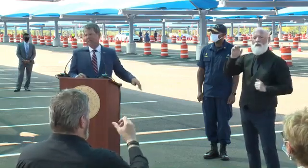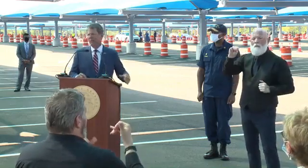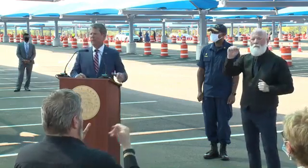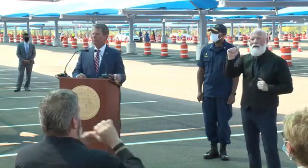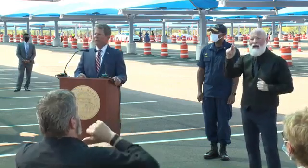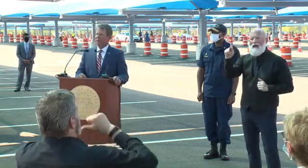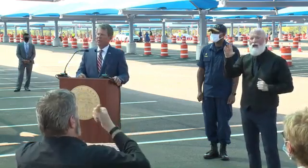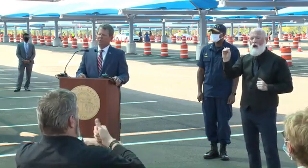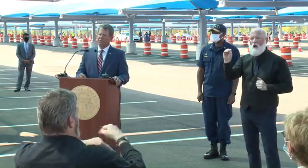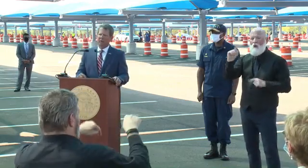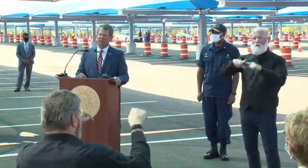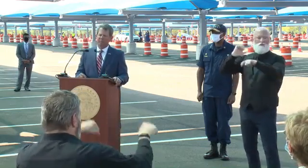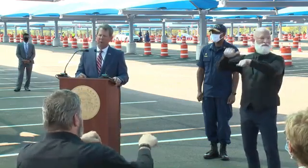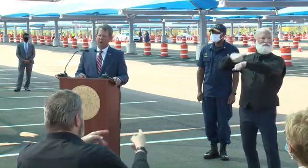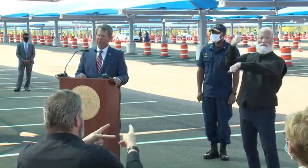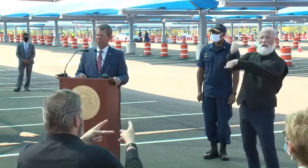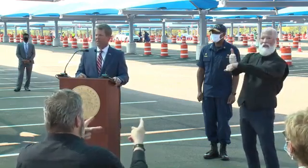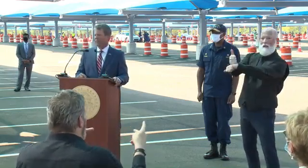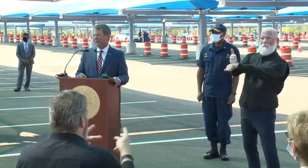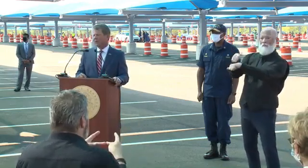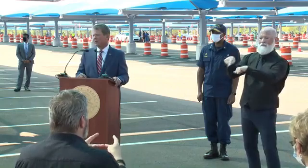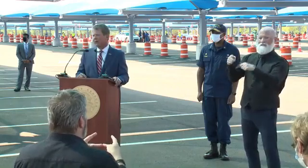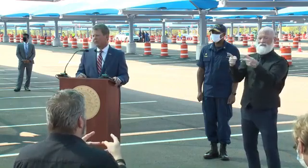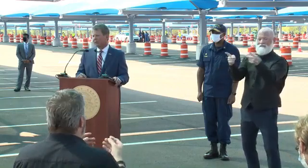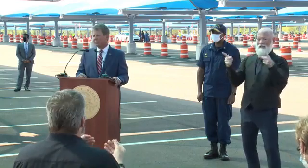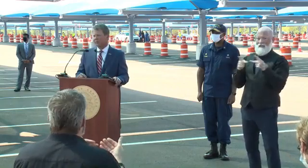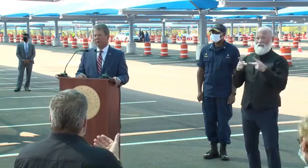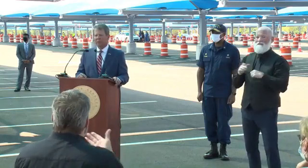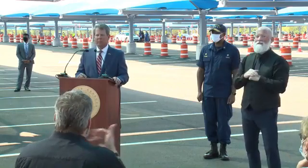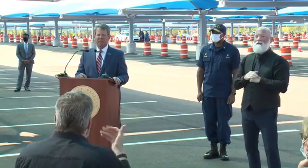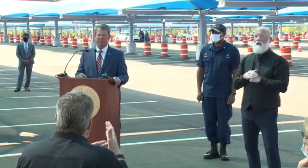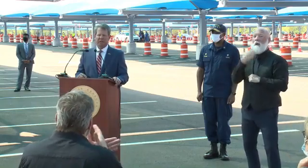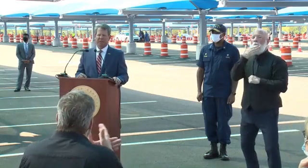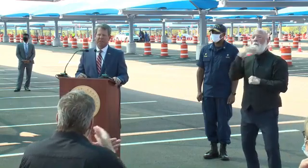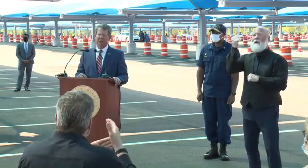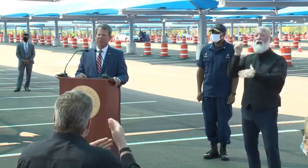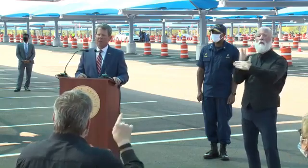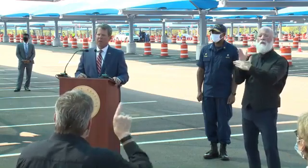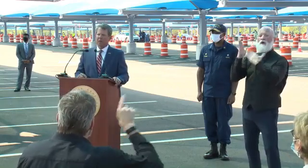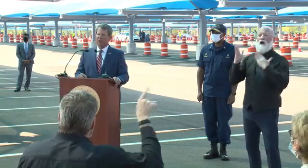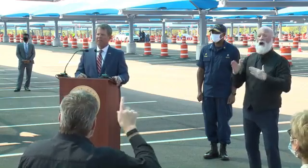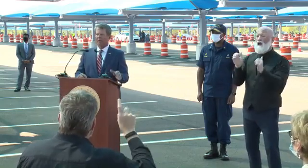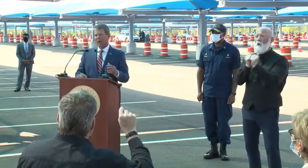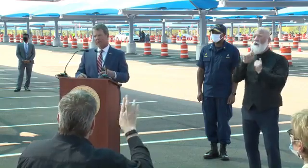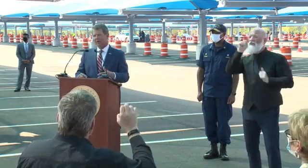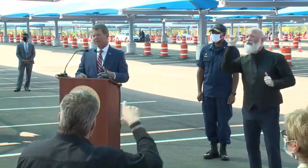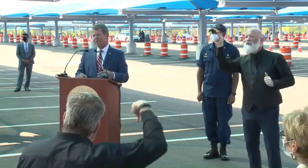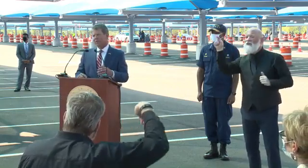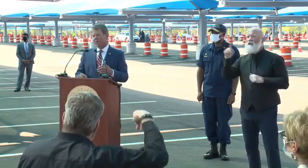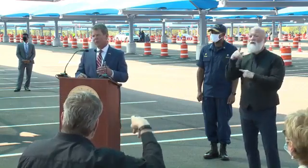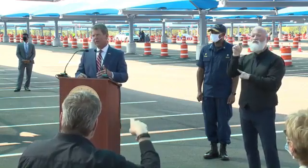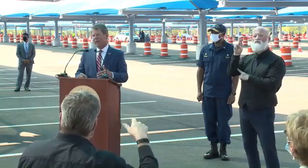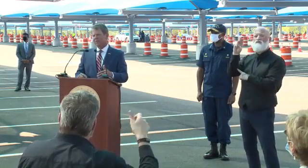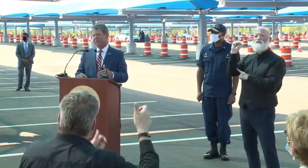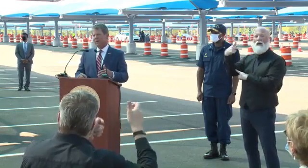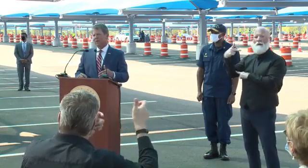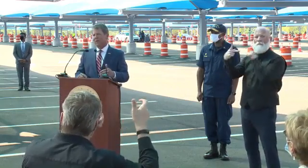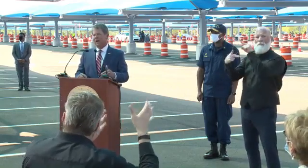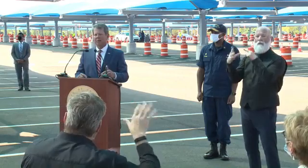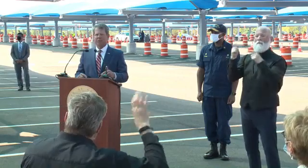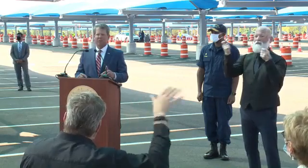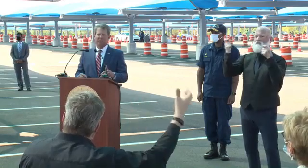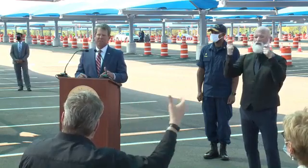very grateful to our partners at the federal government and the Trump administration for helping us with